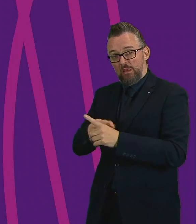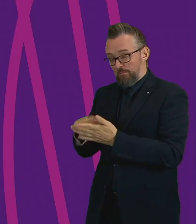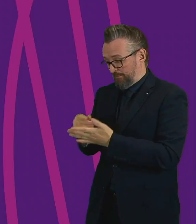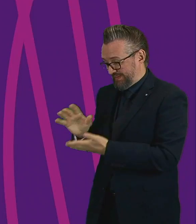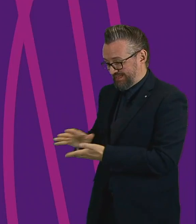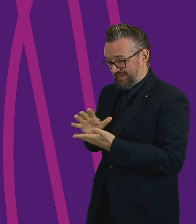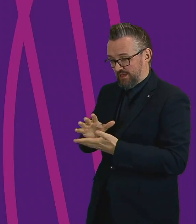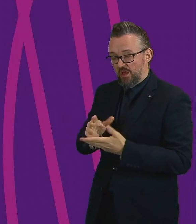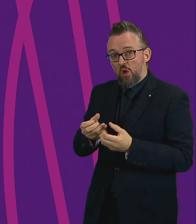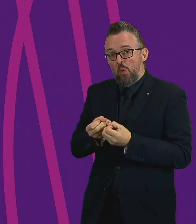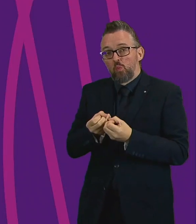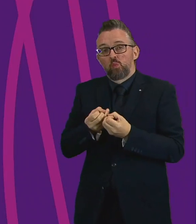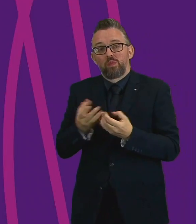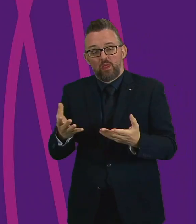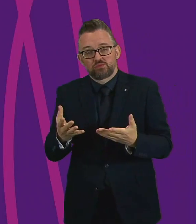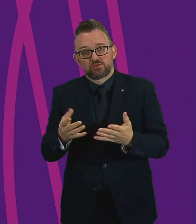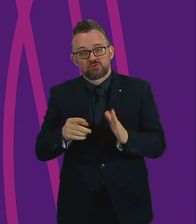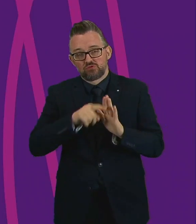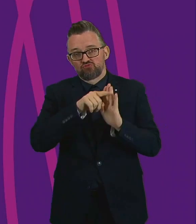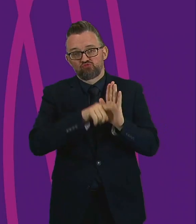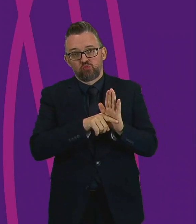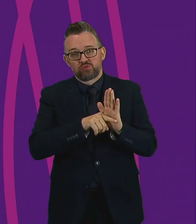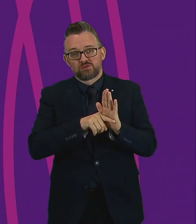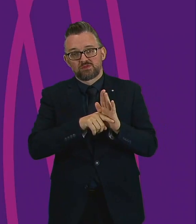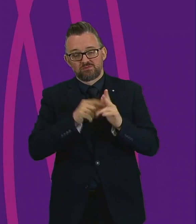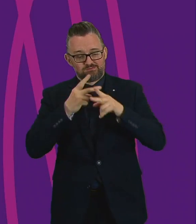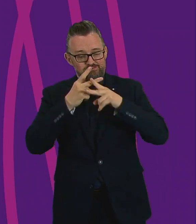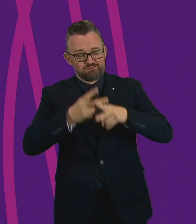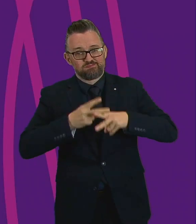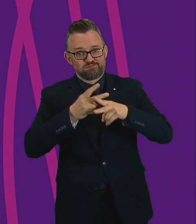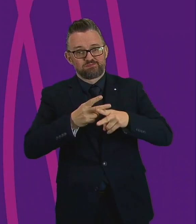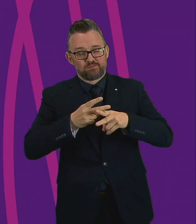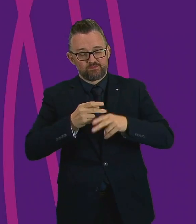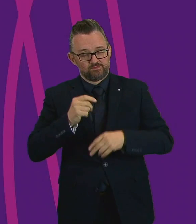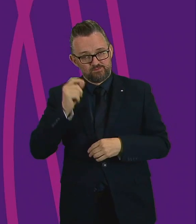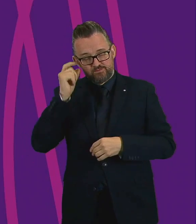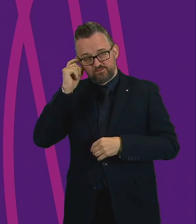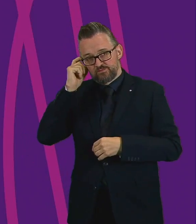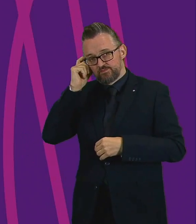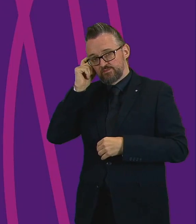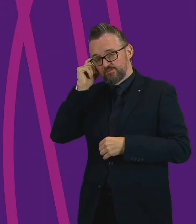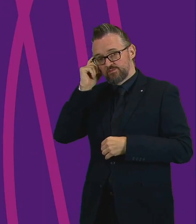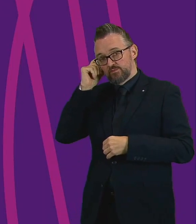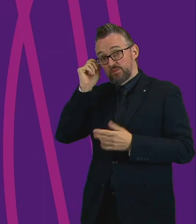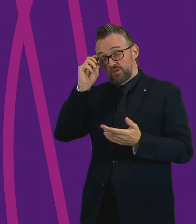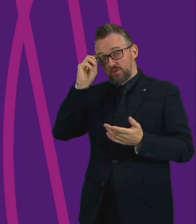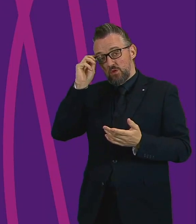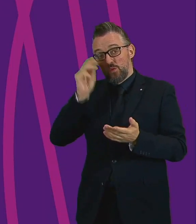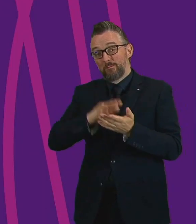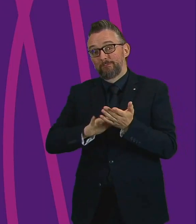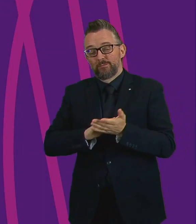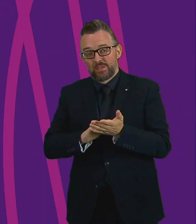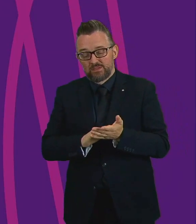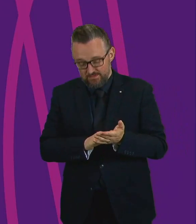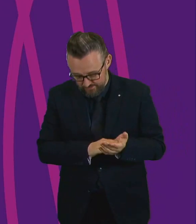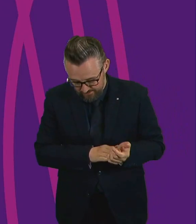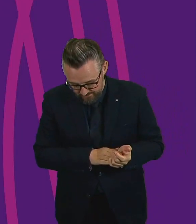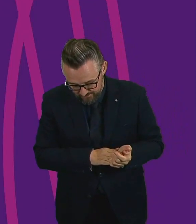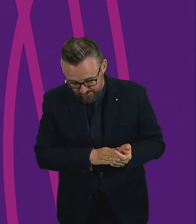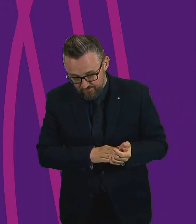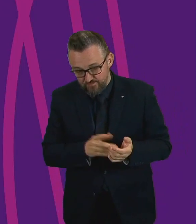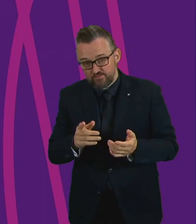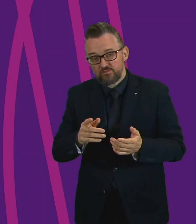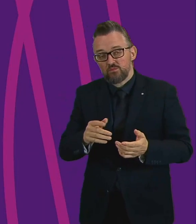the regulatory oversight required as the lender of last resort. Therefore, without a